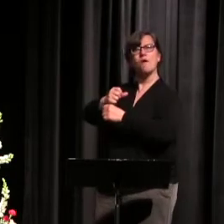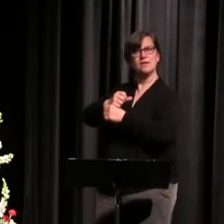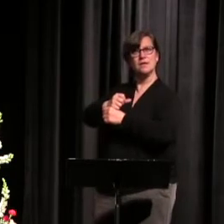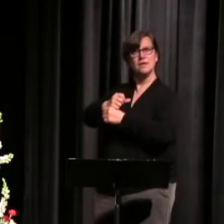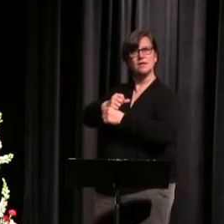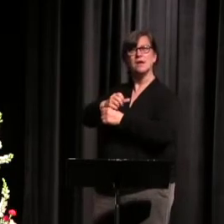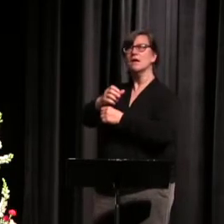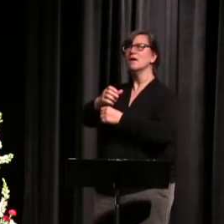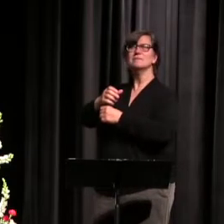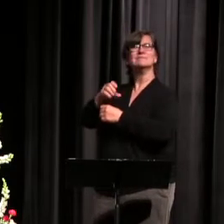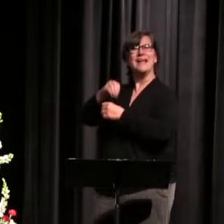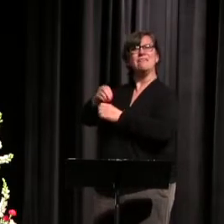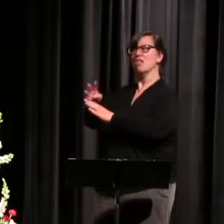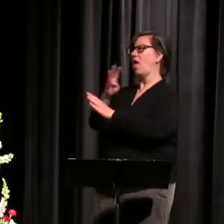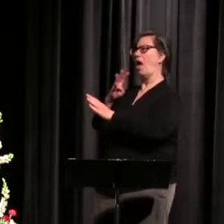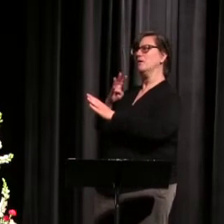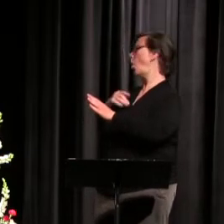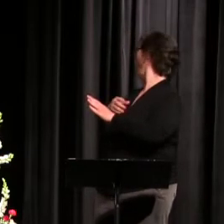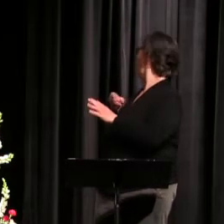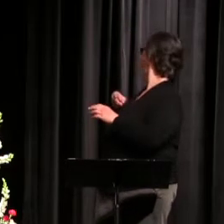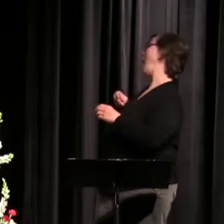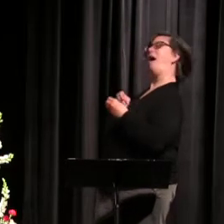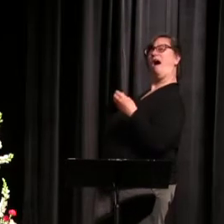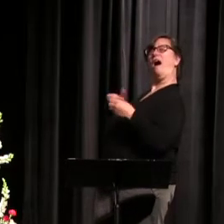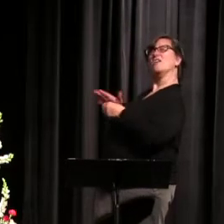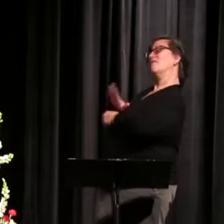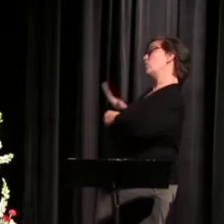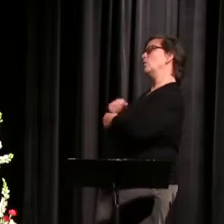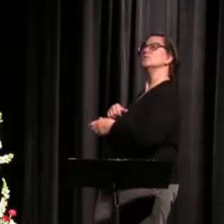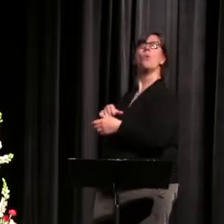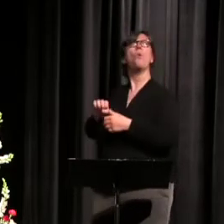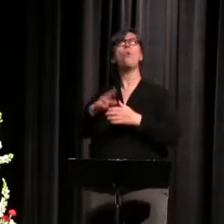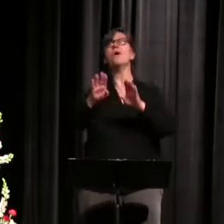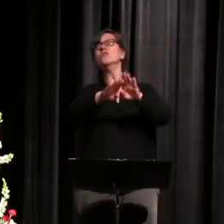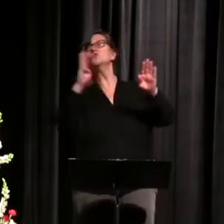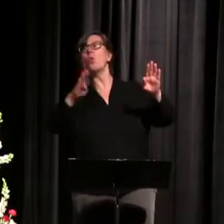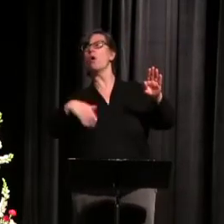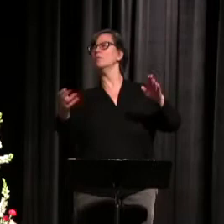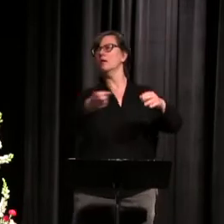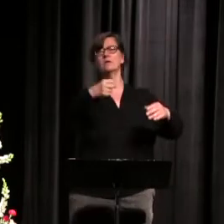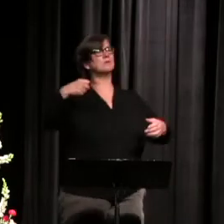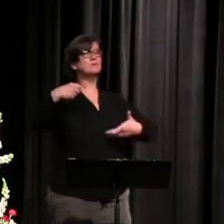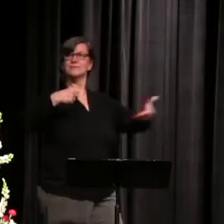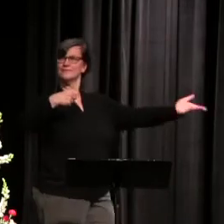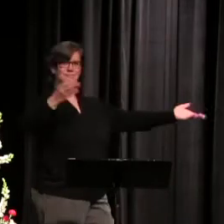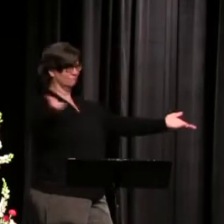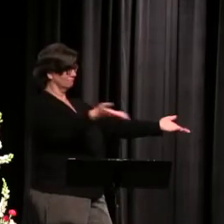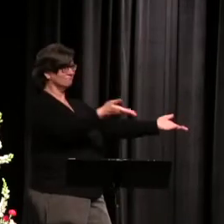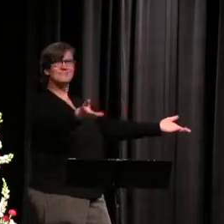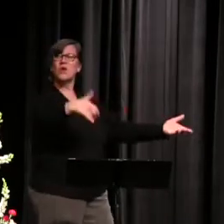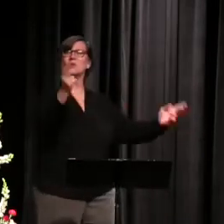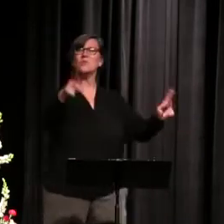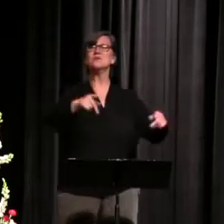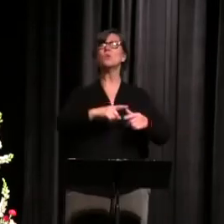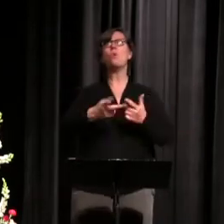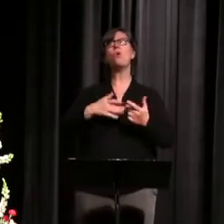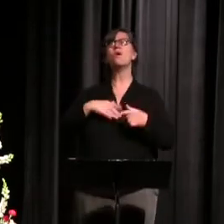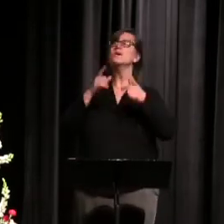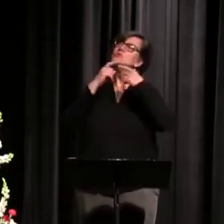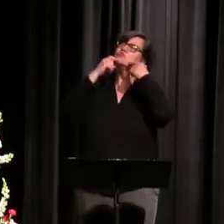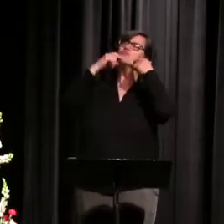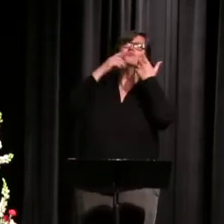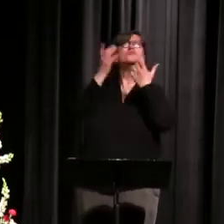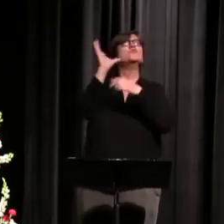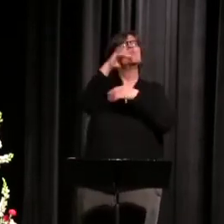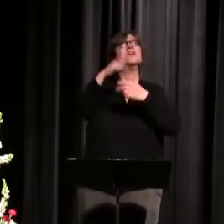someone, when you smiled at a stranger, when you comforted a friend who was hurting, when you